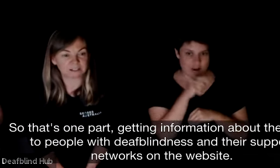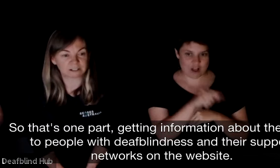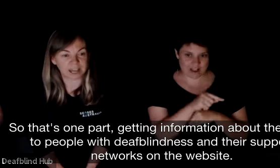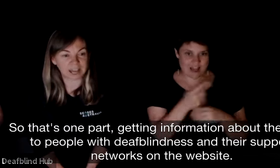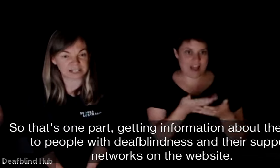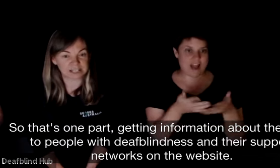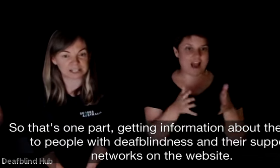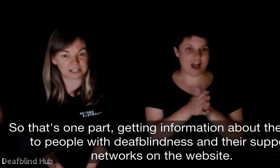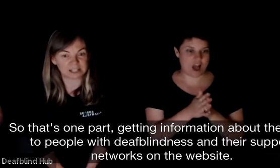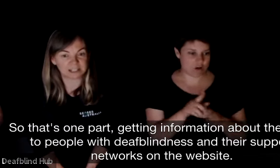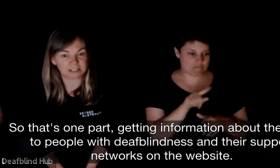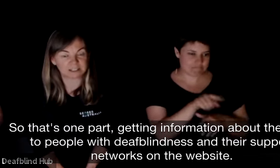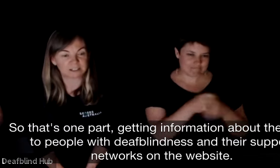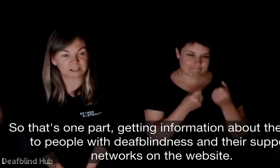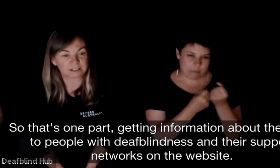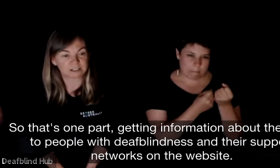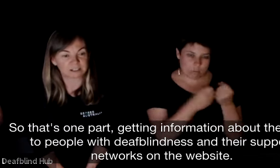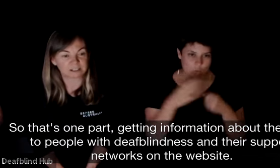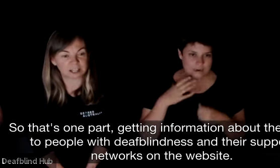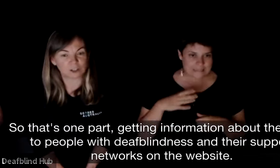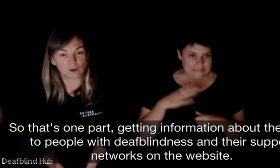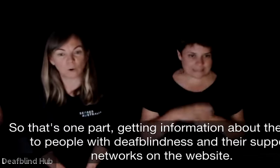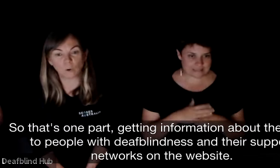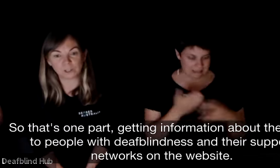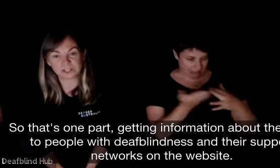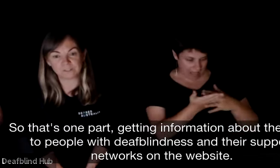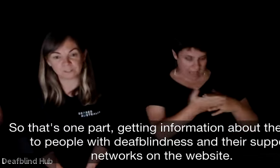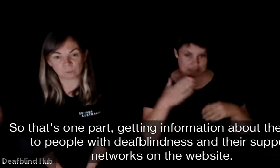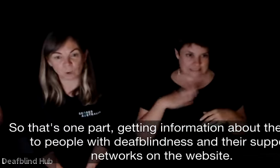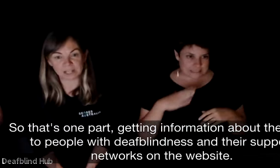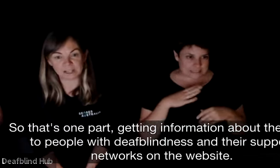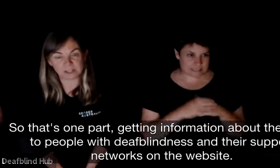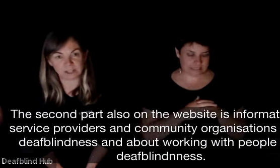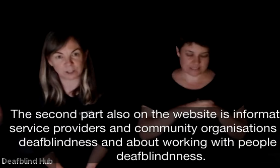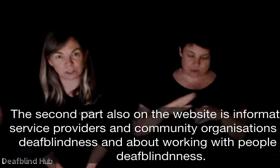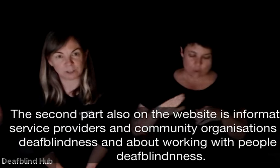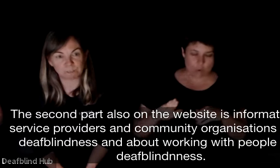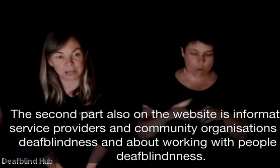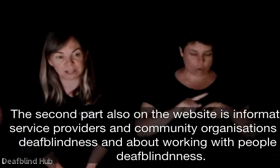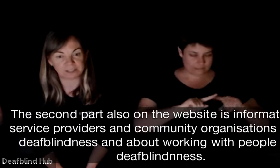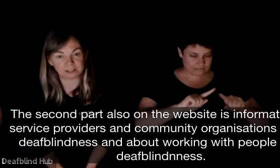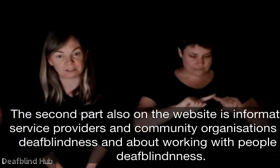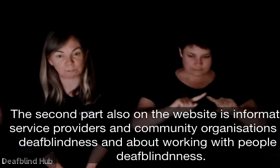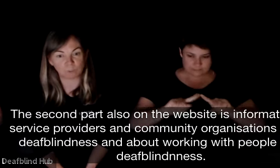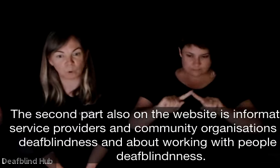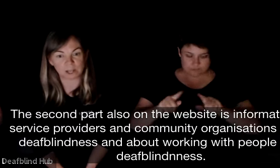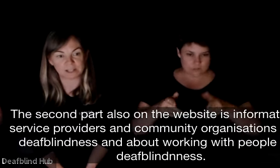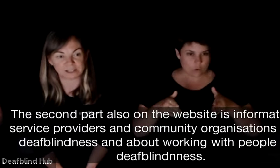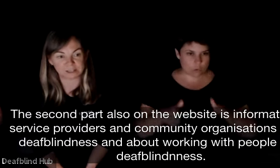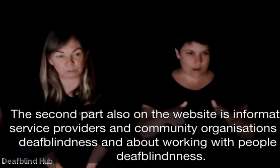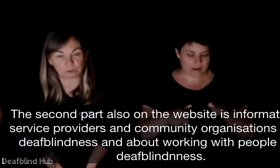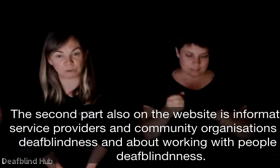needs, access needs, and all the different ways that you can make things